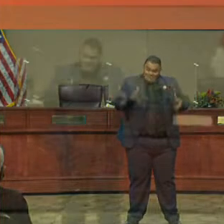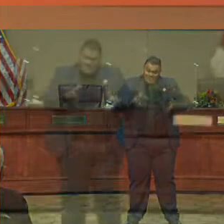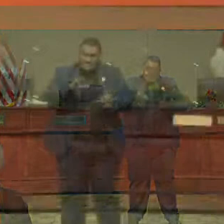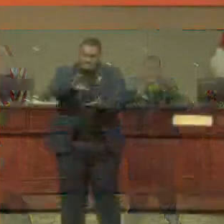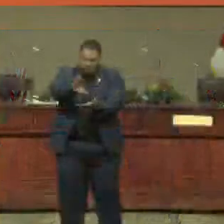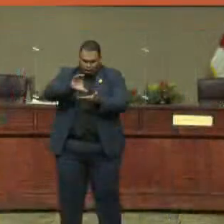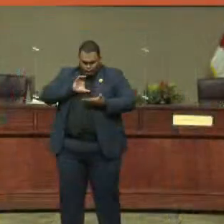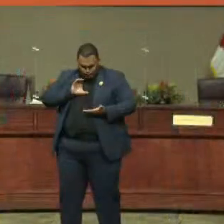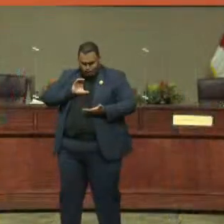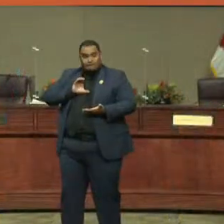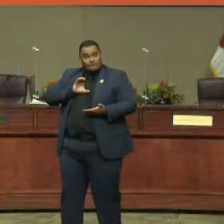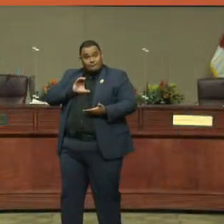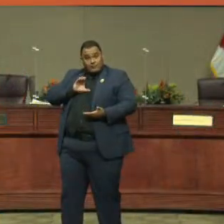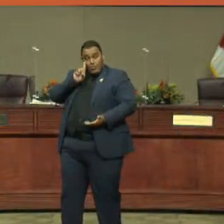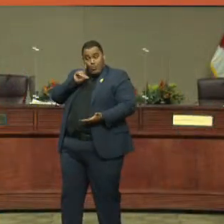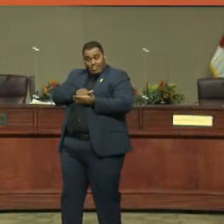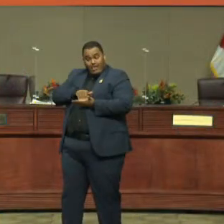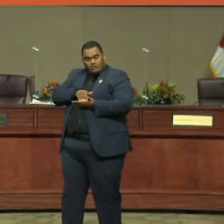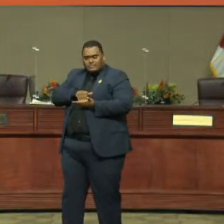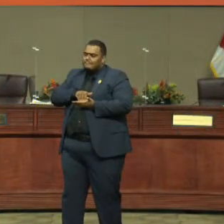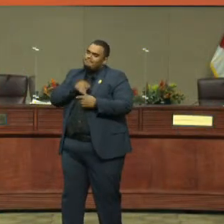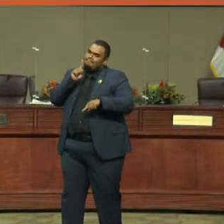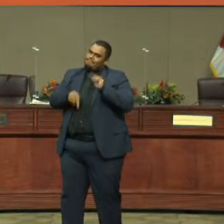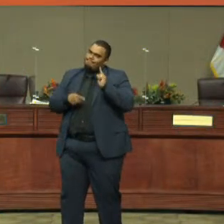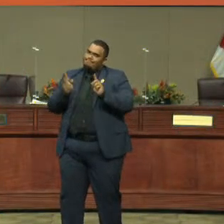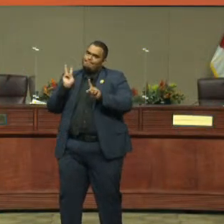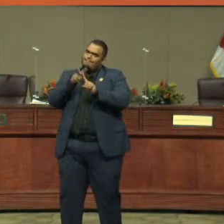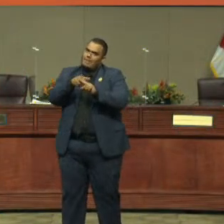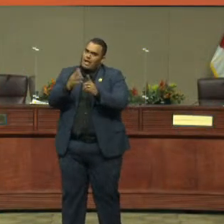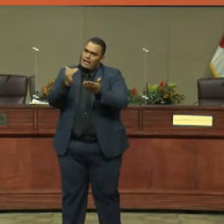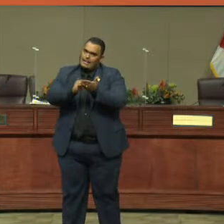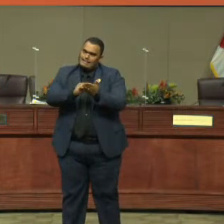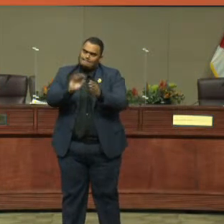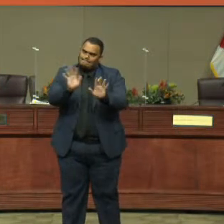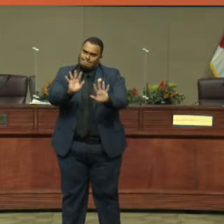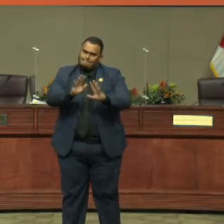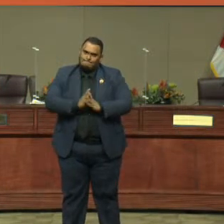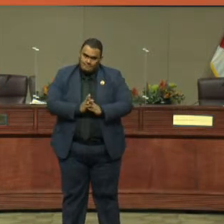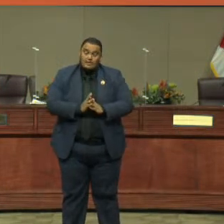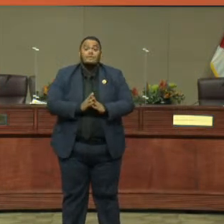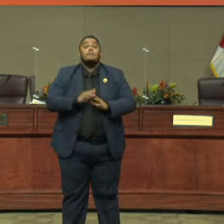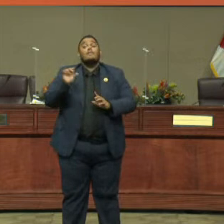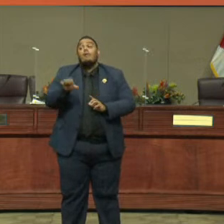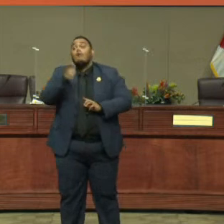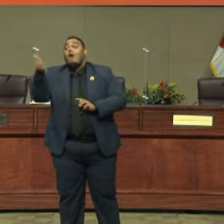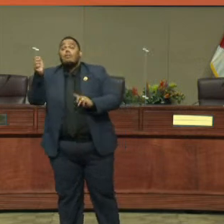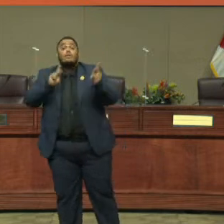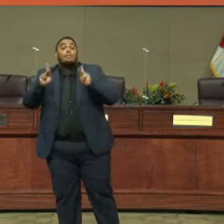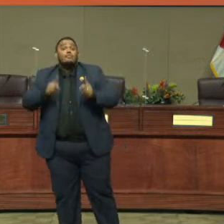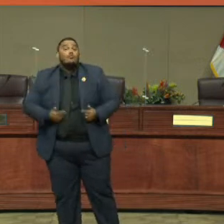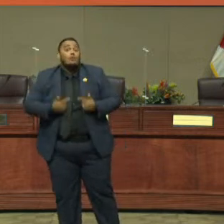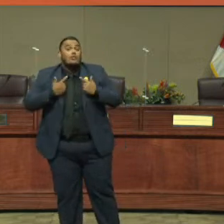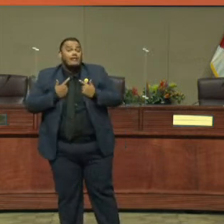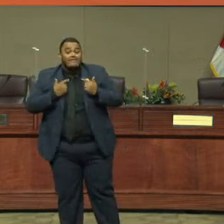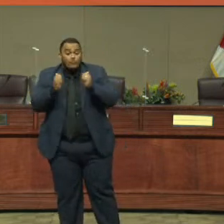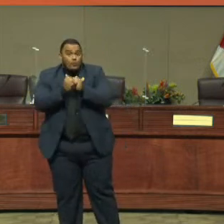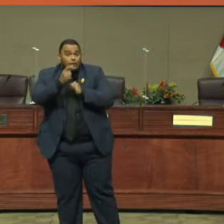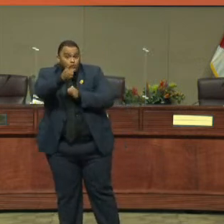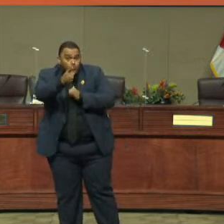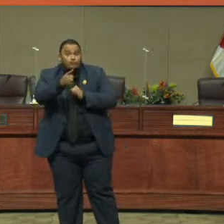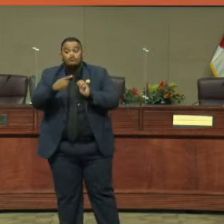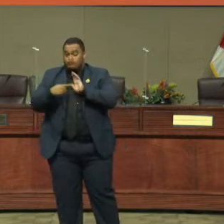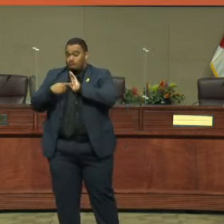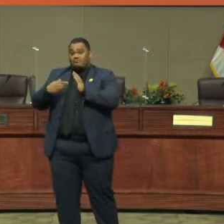yourself have been approved, you can't reapply at this point, but others in your household who can show an